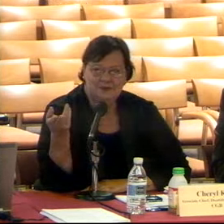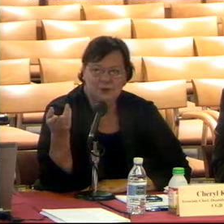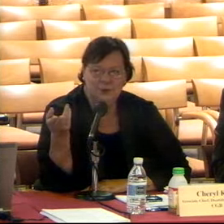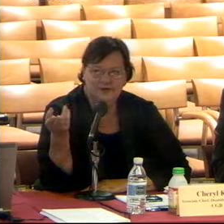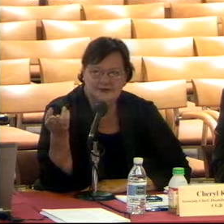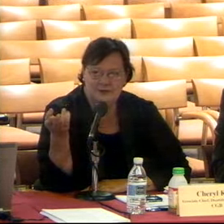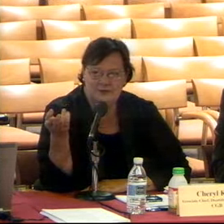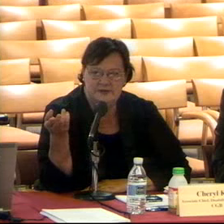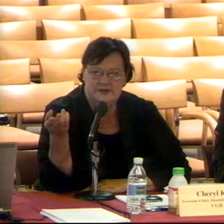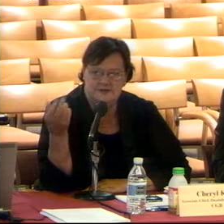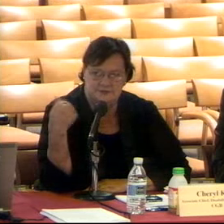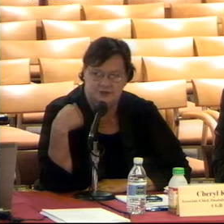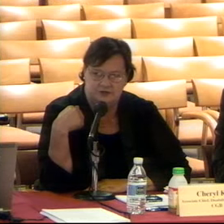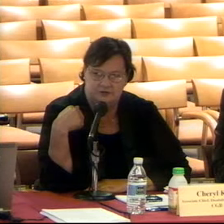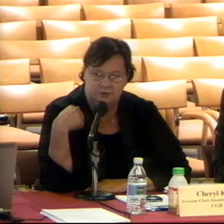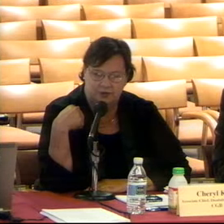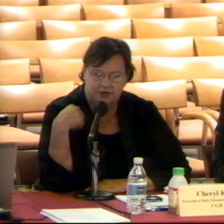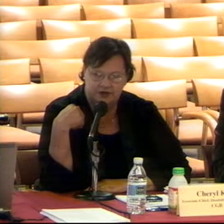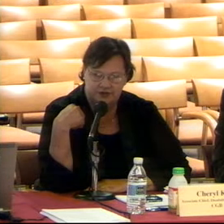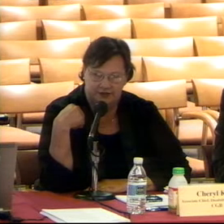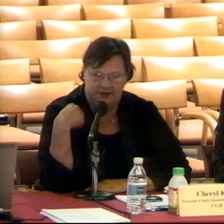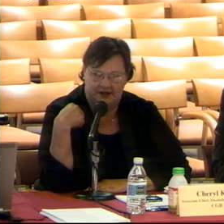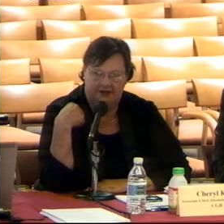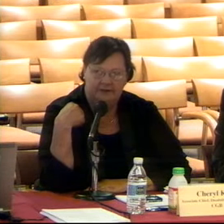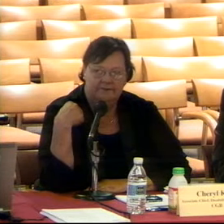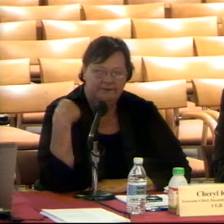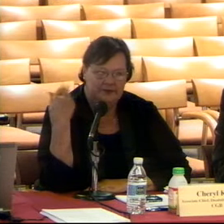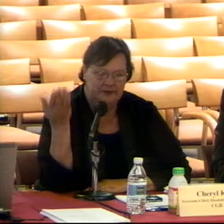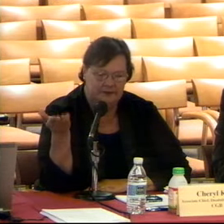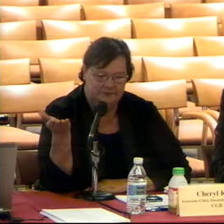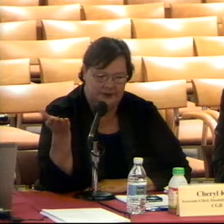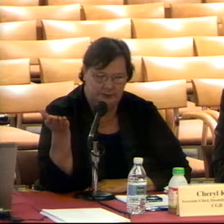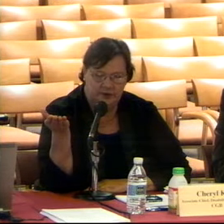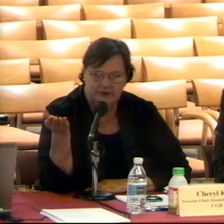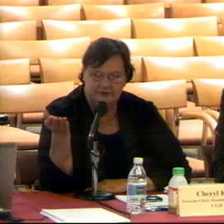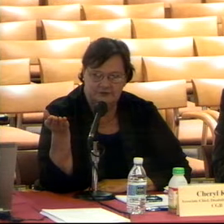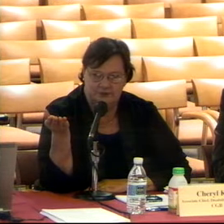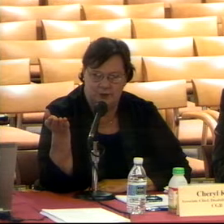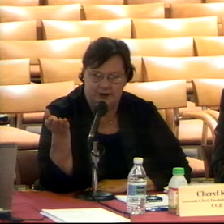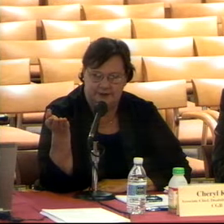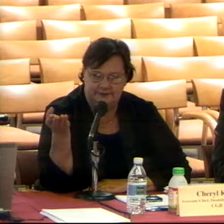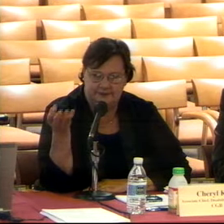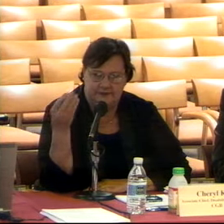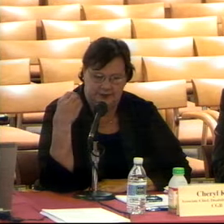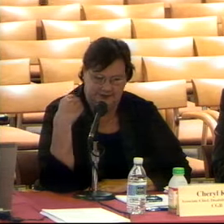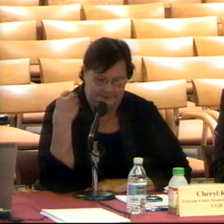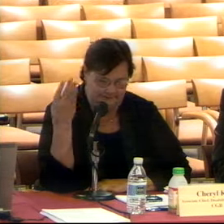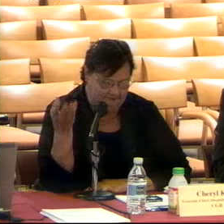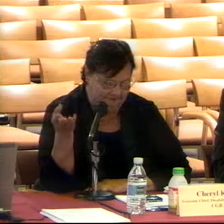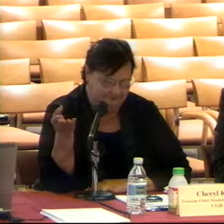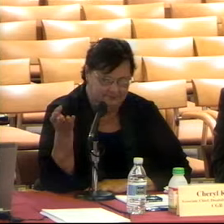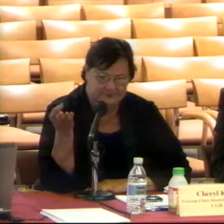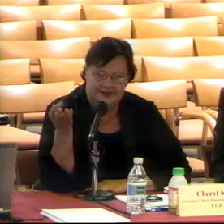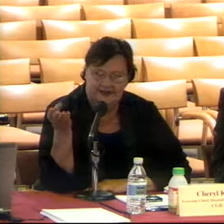What the subcommittees submit to the coordination committee, then we give to Dwayne, and he's the